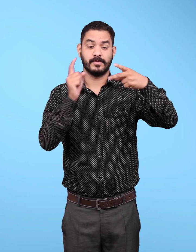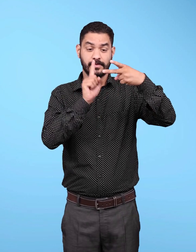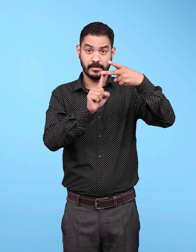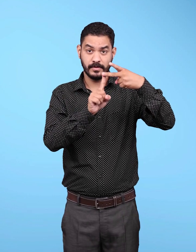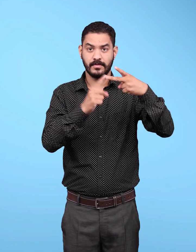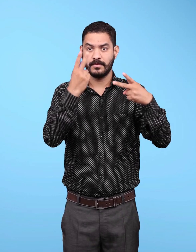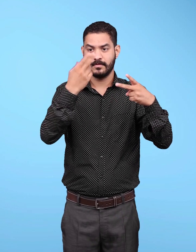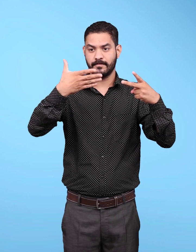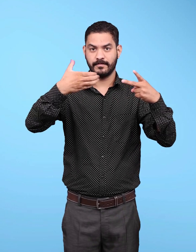tongs,